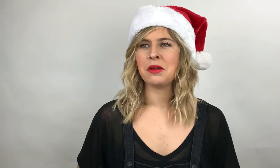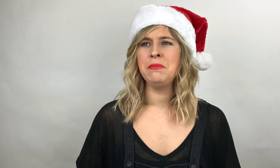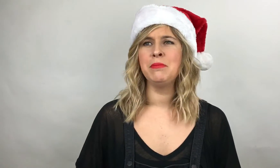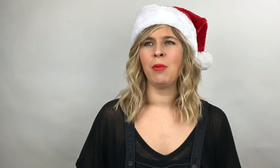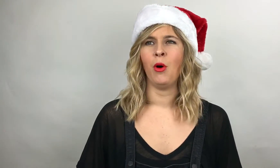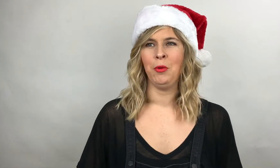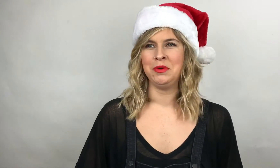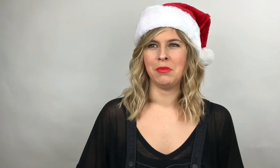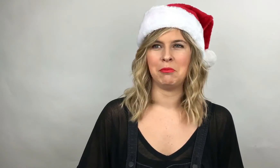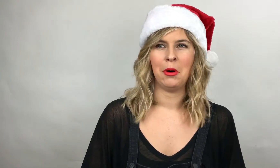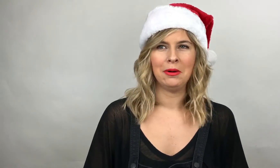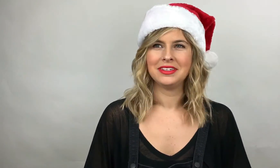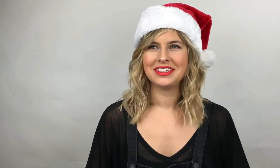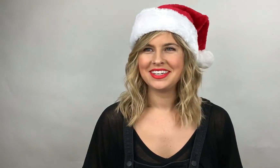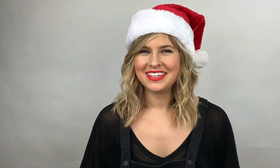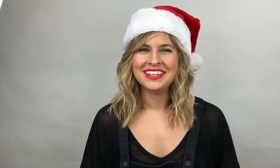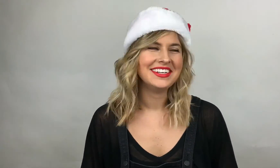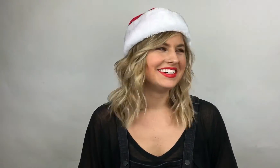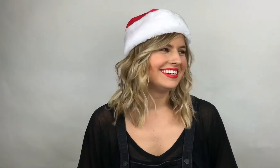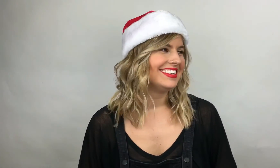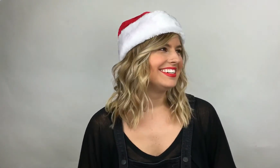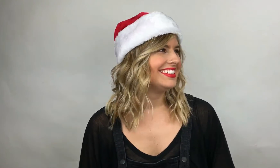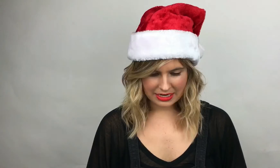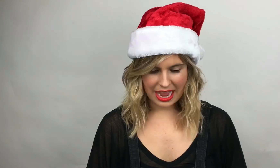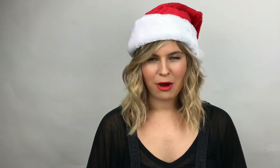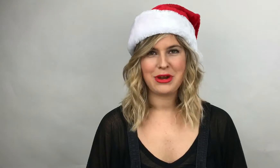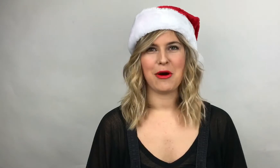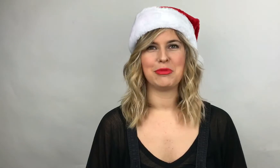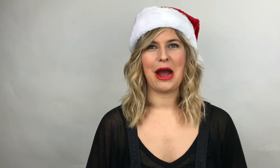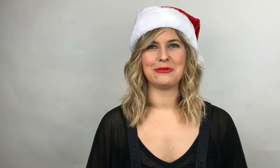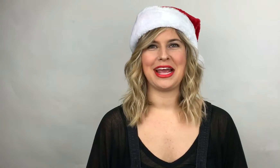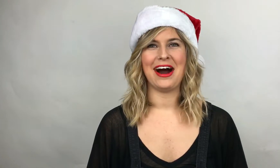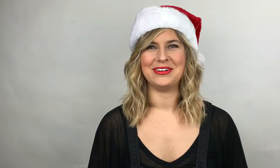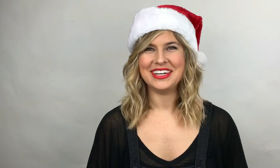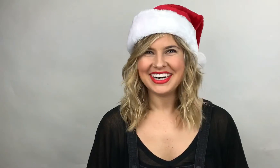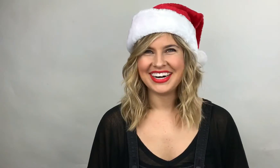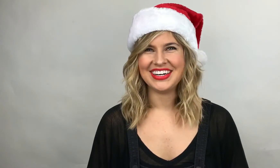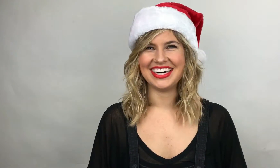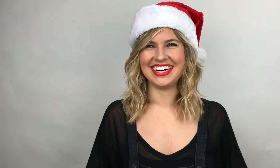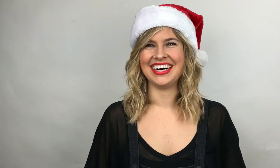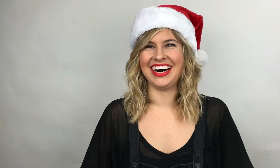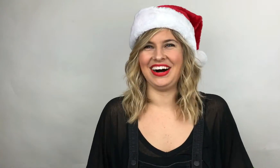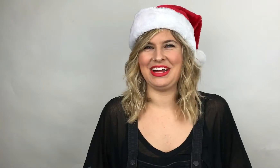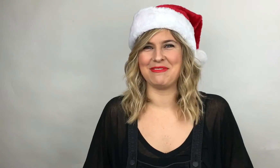Me mumble, me mumble. How now, brown cow. Yeah. How now, brown cow. How now, brown cow.